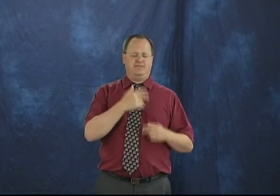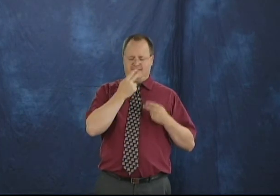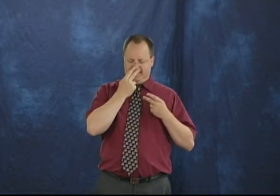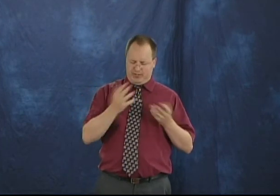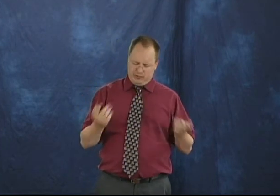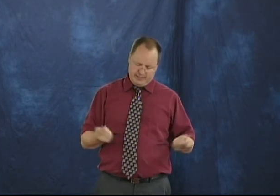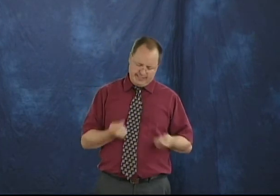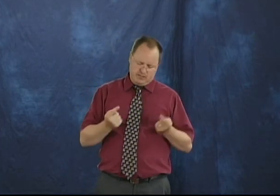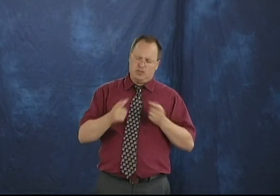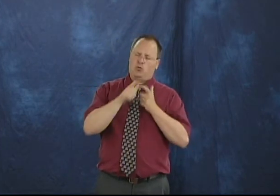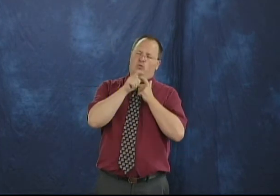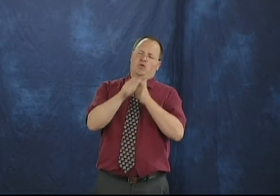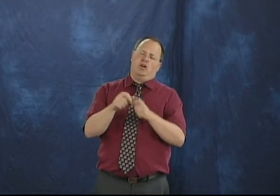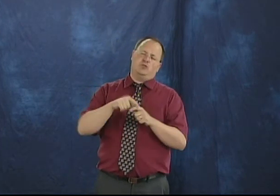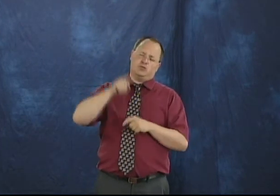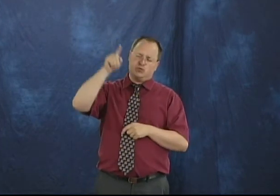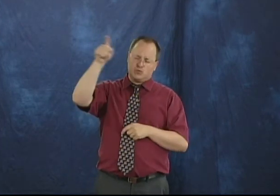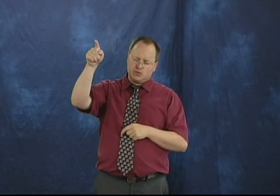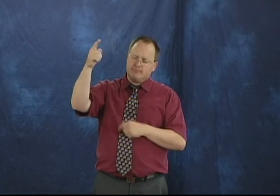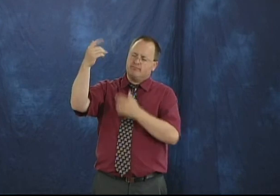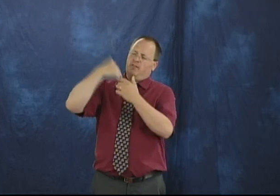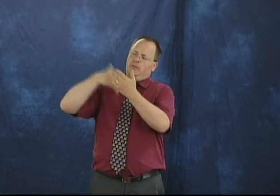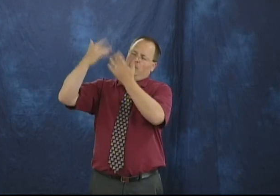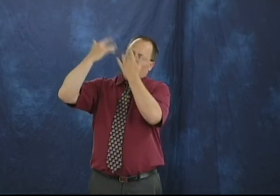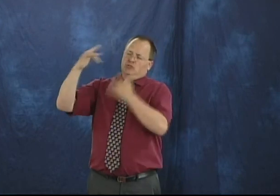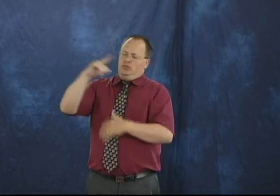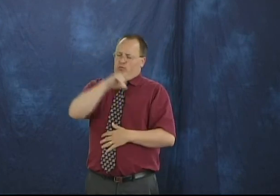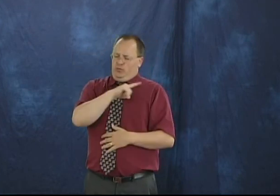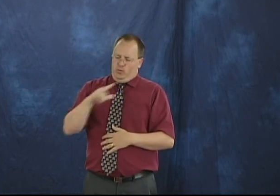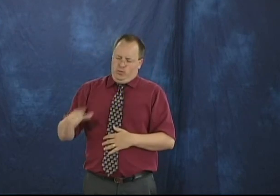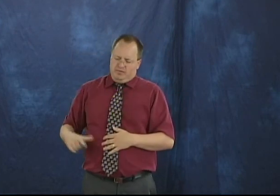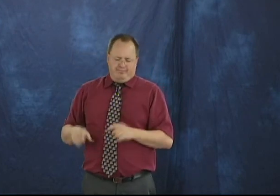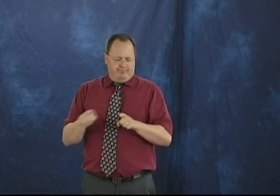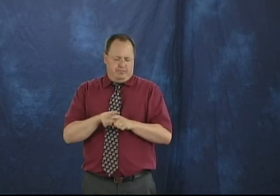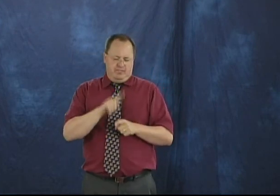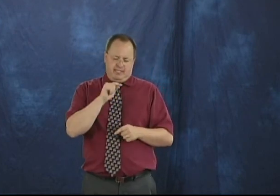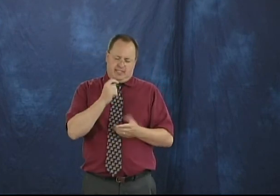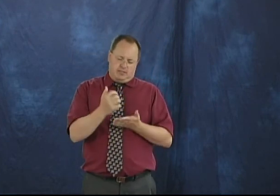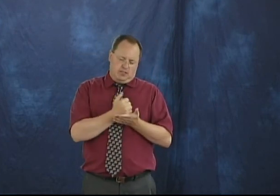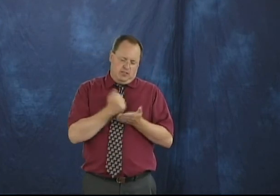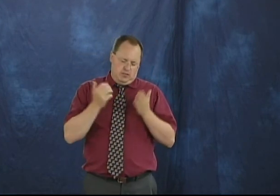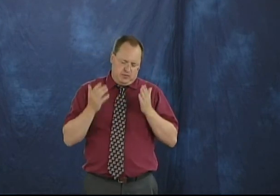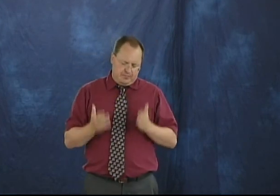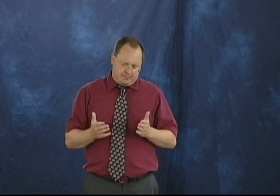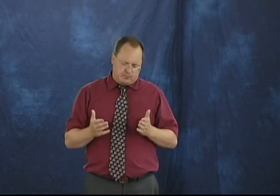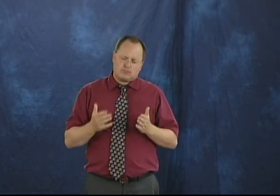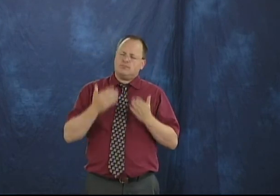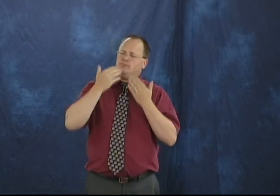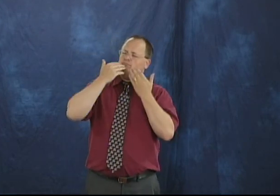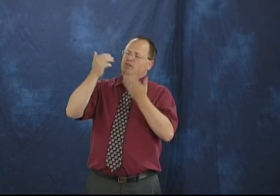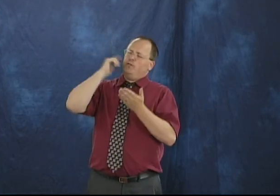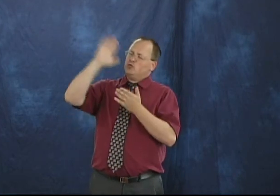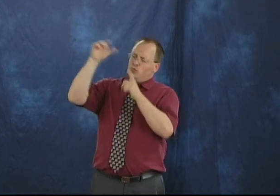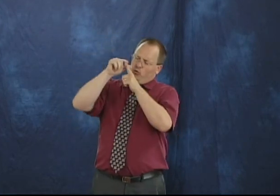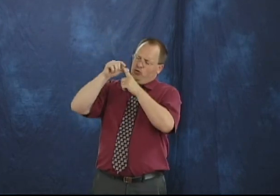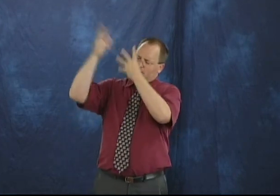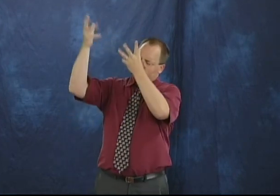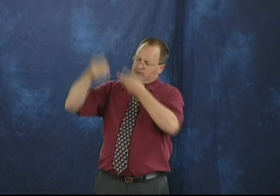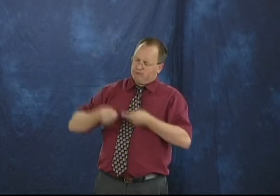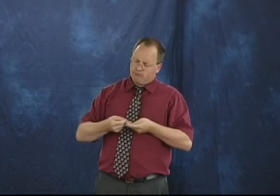condition. Help them to be brokenhearted over their sin so that they run to you for mercy.